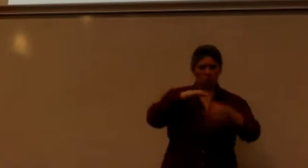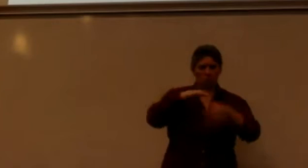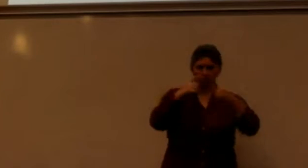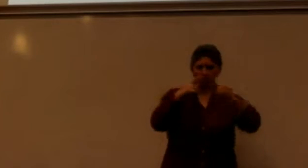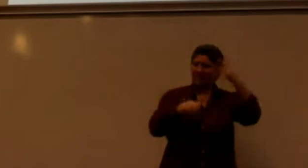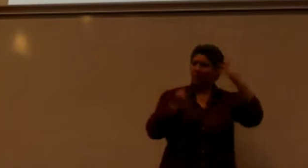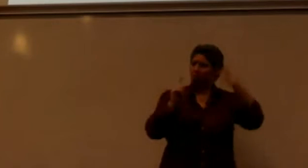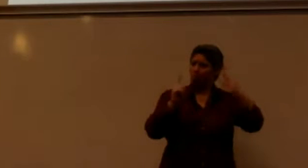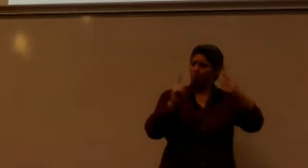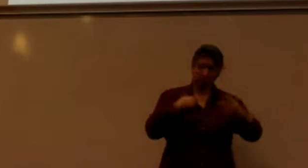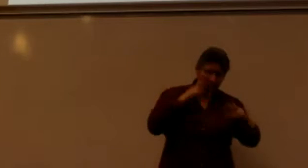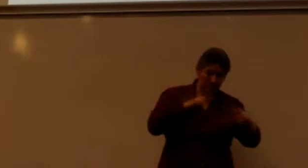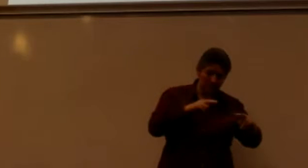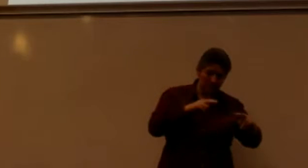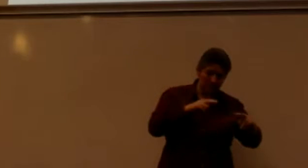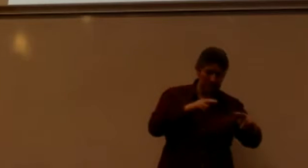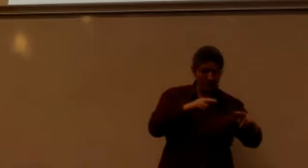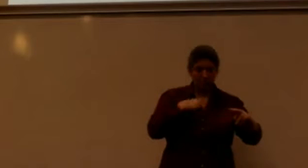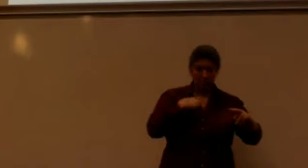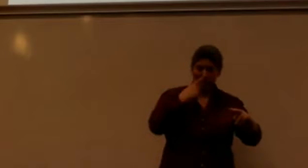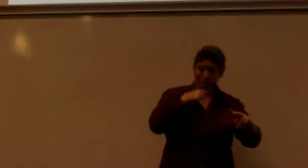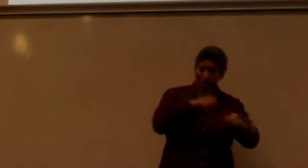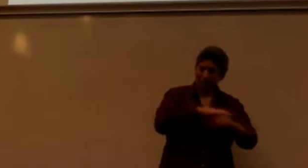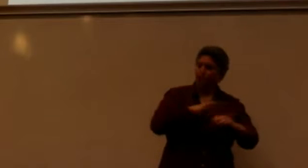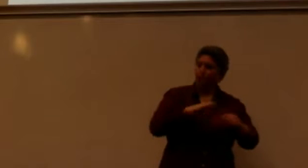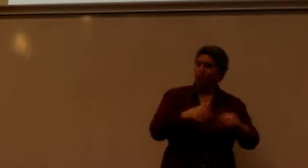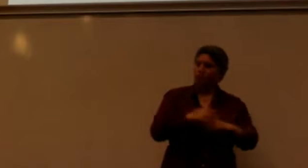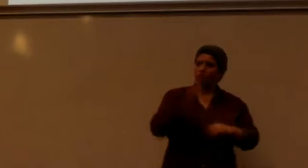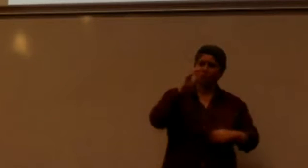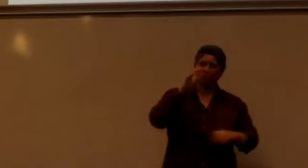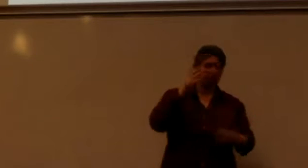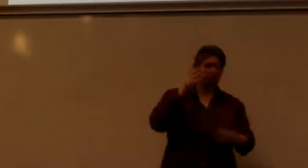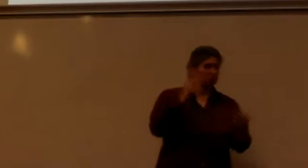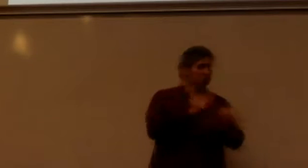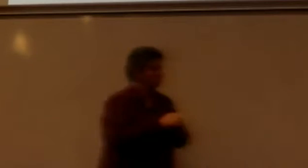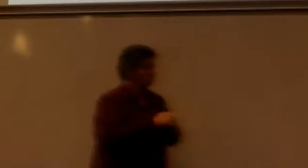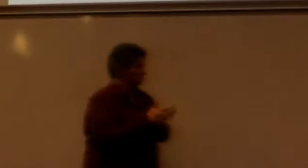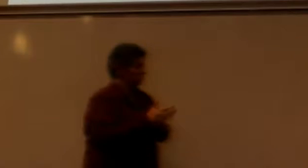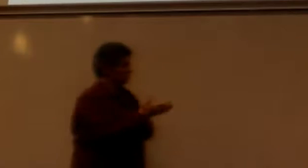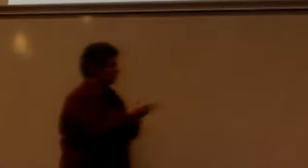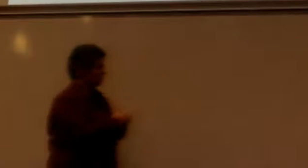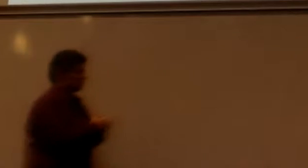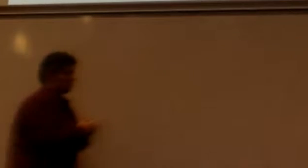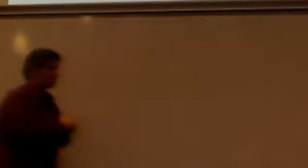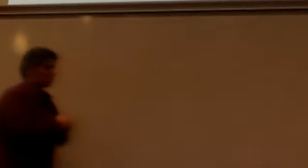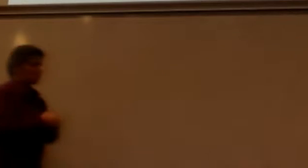But please, any ideas for things you want to look at, that's something we can cover